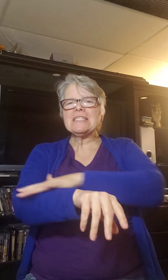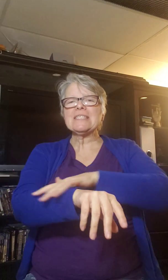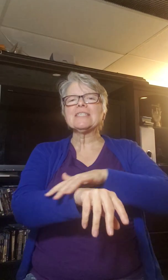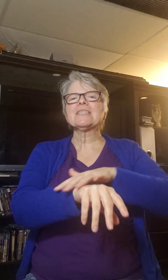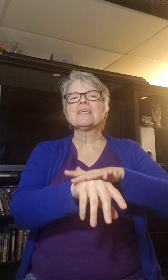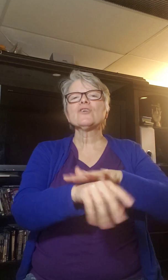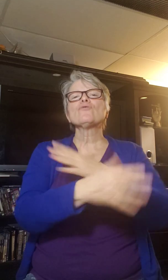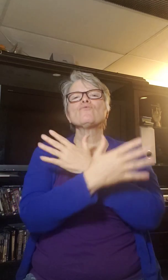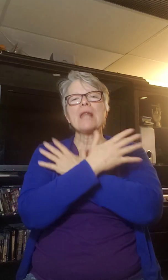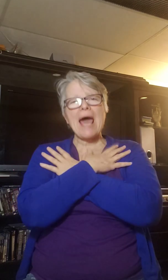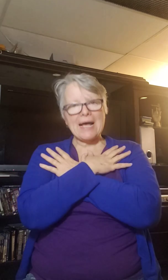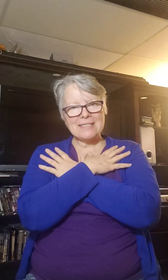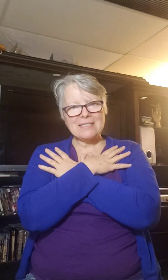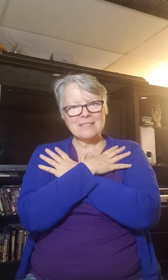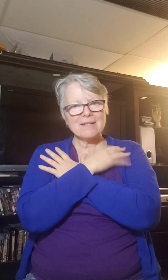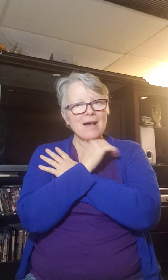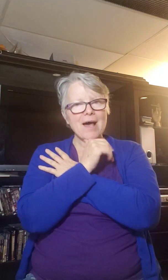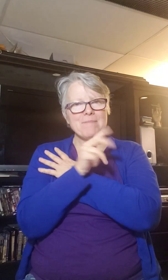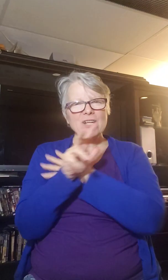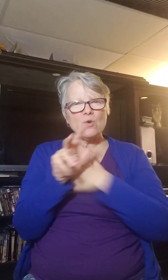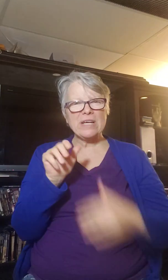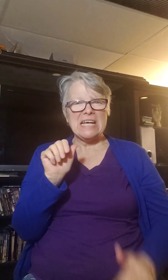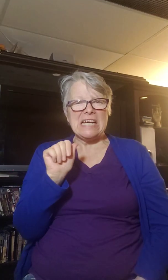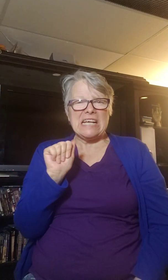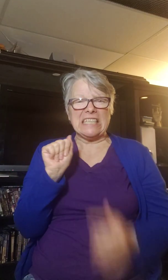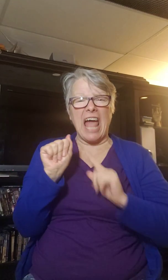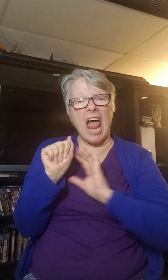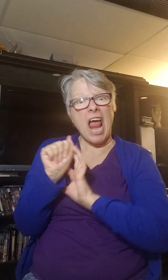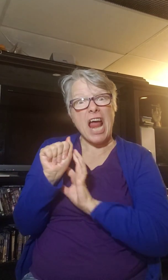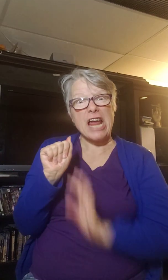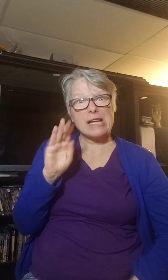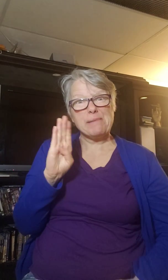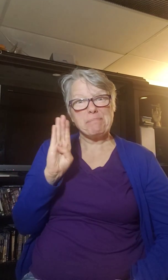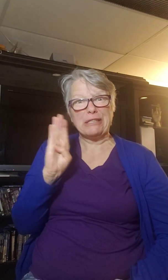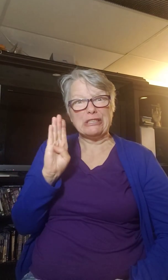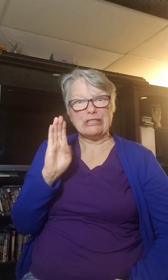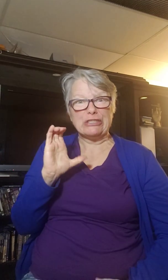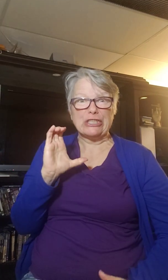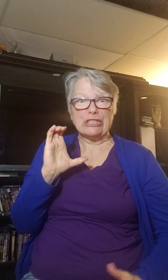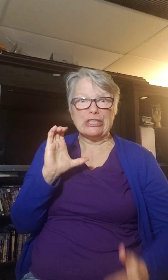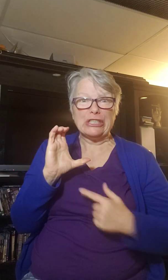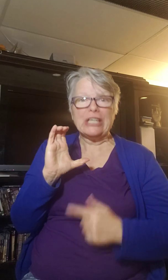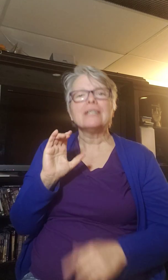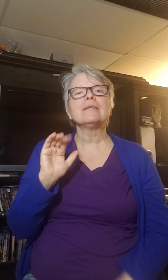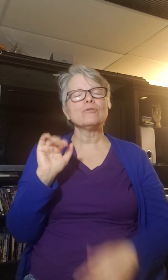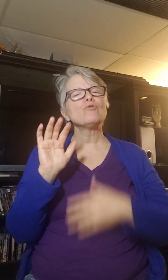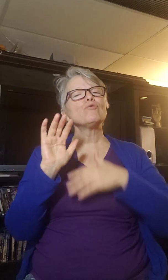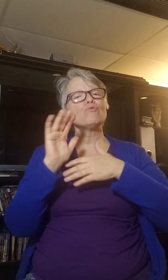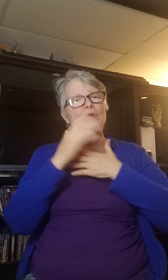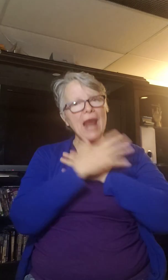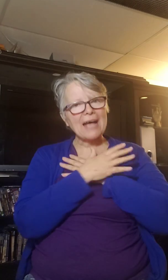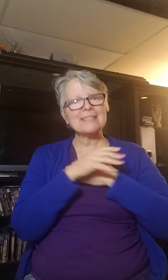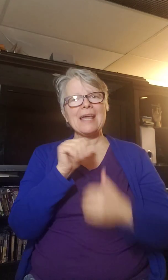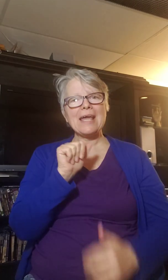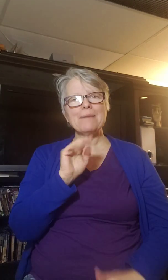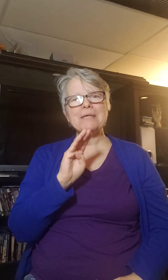this relaxed. I'm not going A, B, C. Relax. A, B,